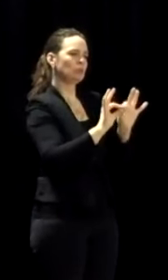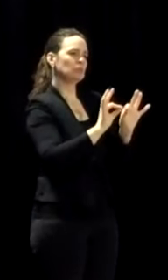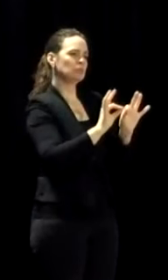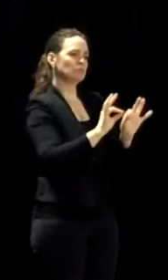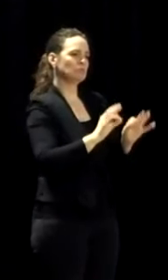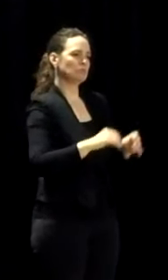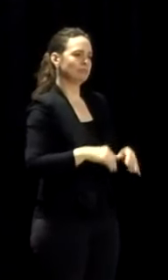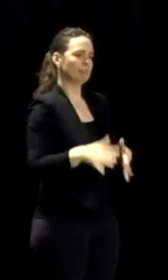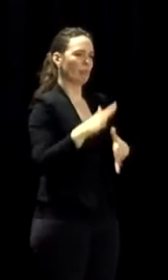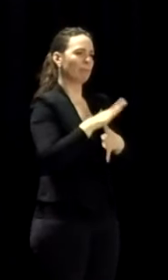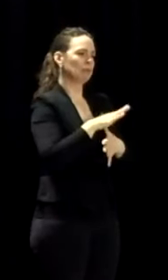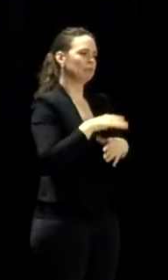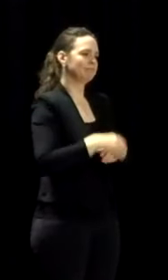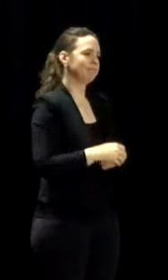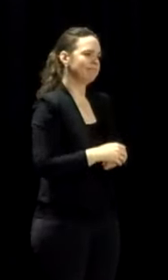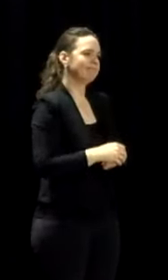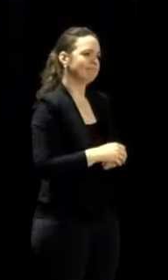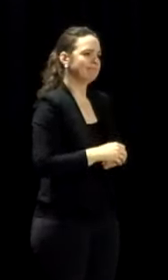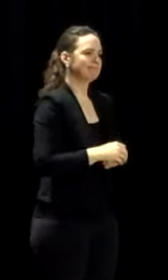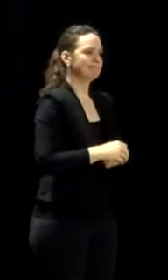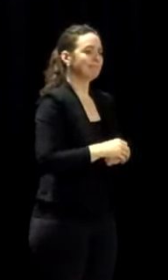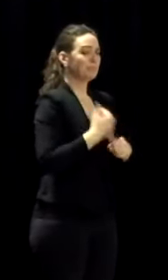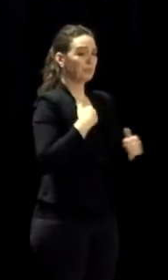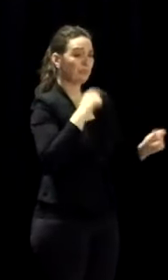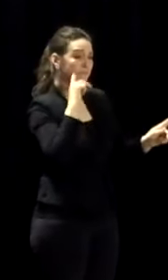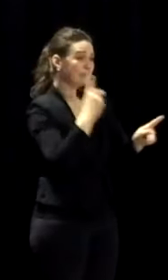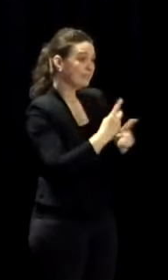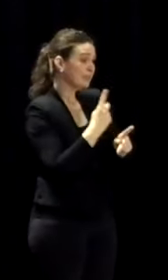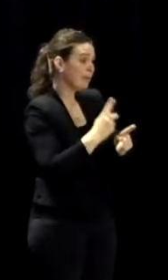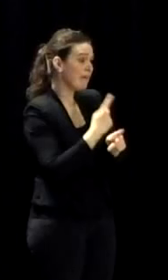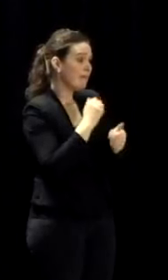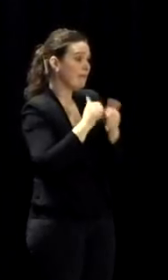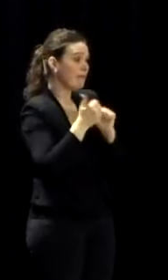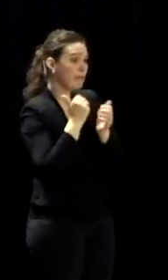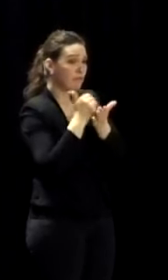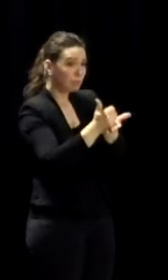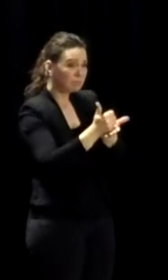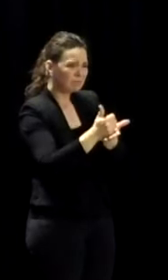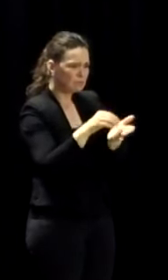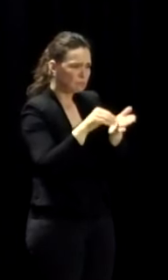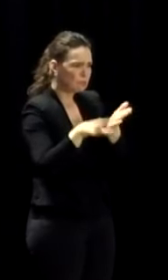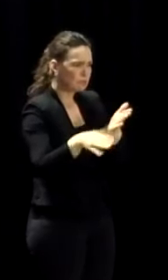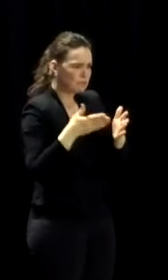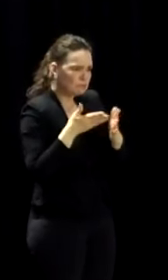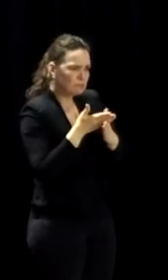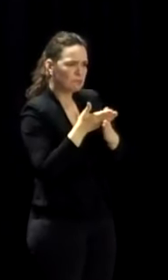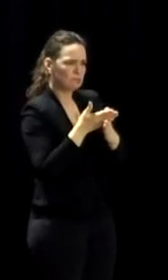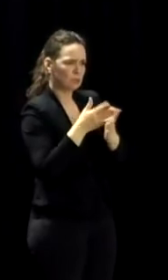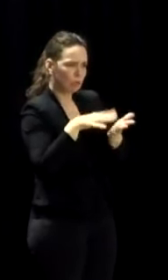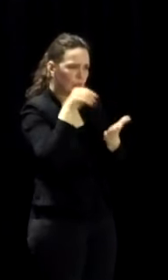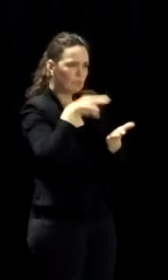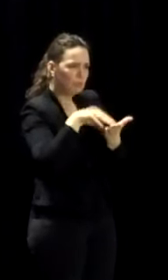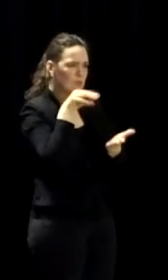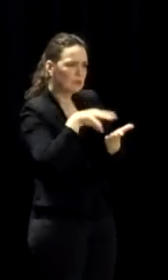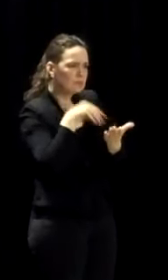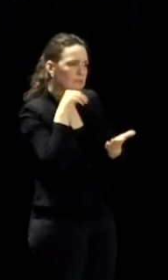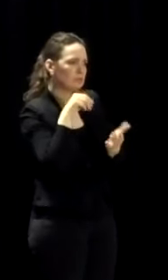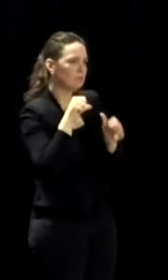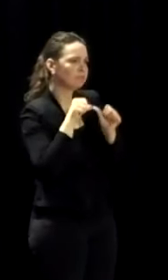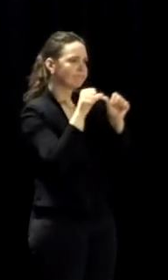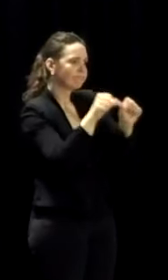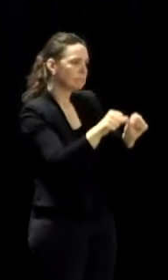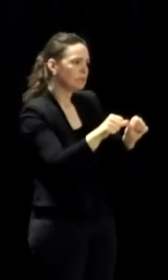got to continue to figure out ways that they can stay in front of their students and try to keep their students up to par. And hopefully we have a school year at the end of the year